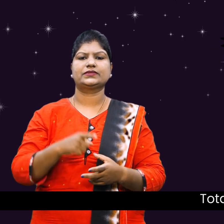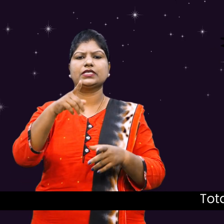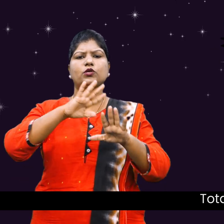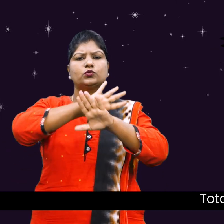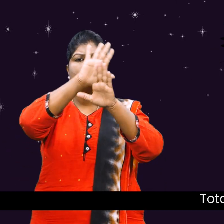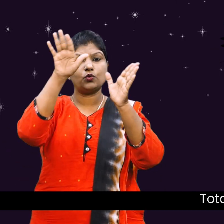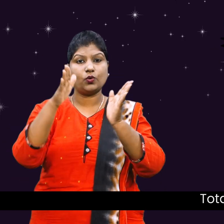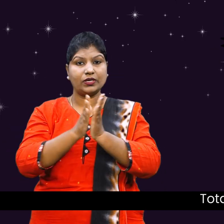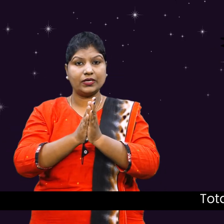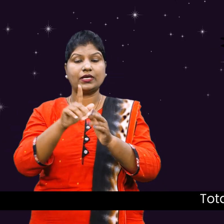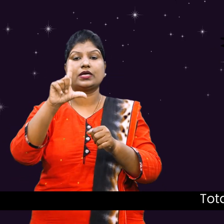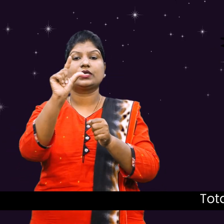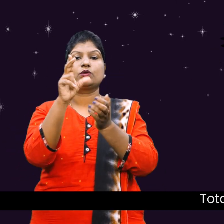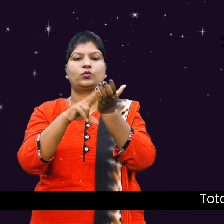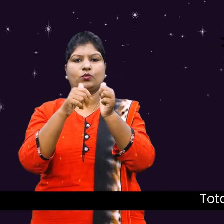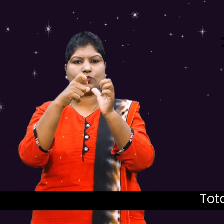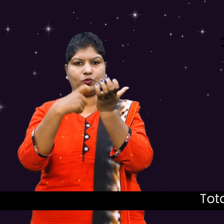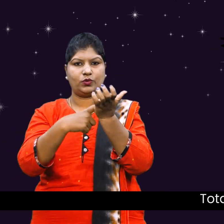Total lunar eclipse.